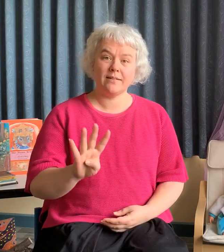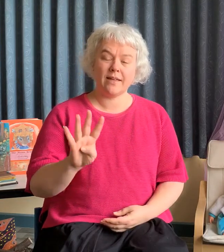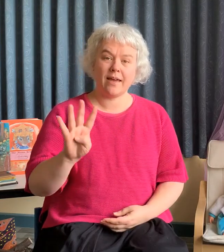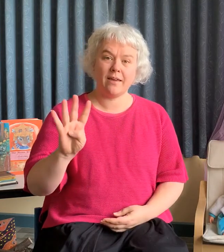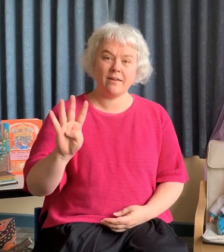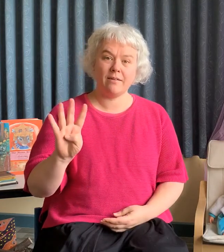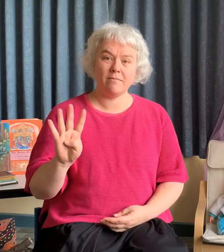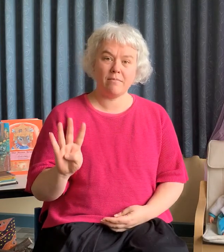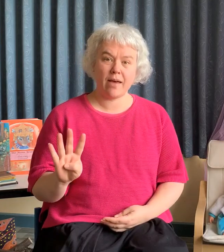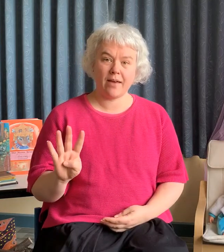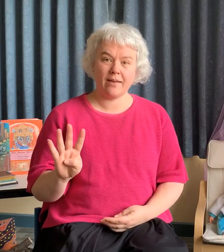came back